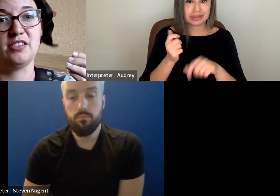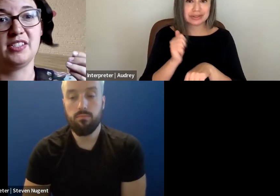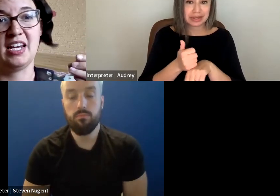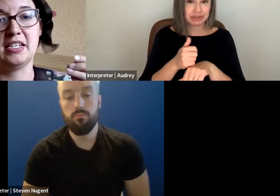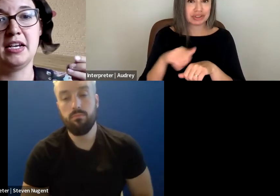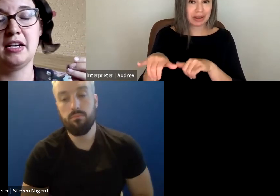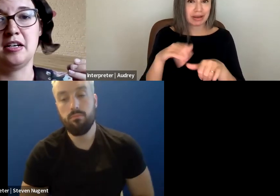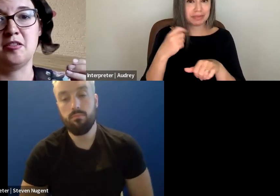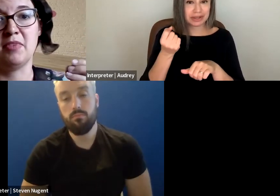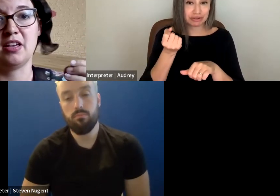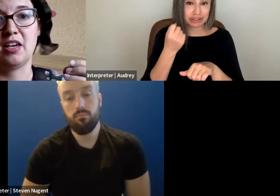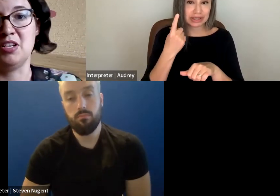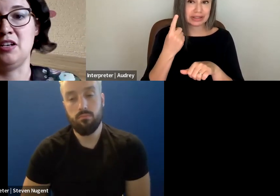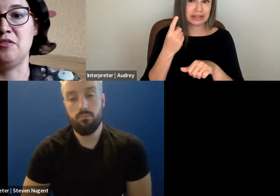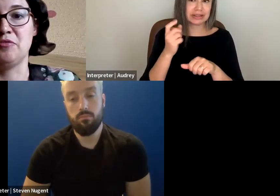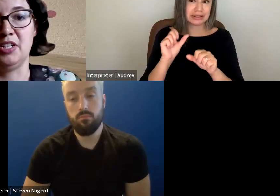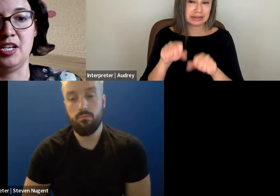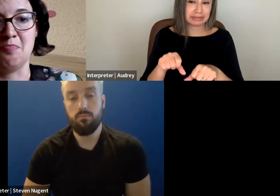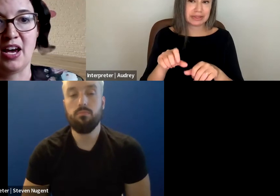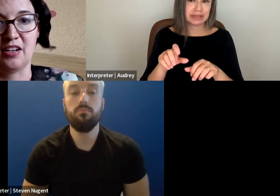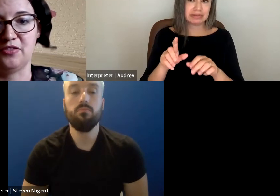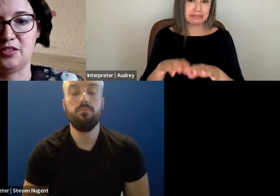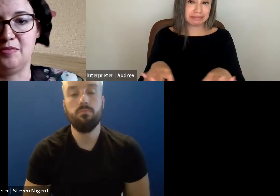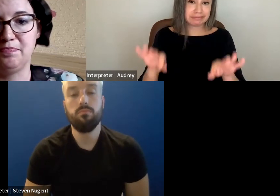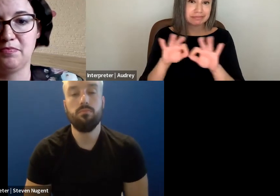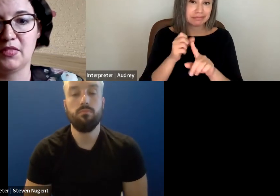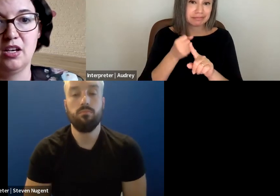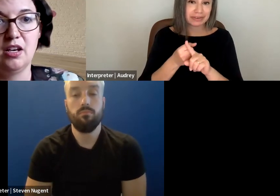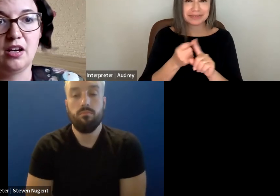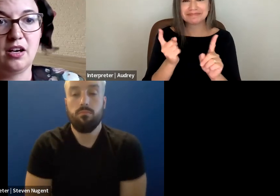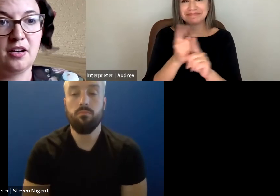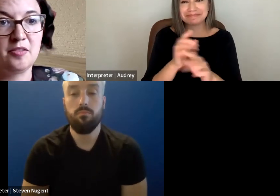common understanding can be really impactful.